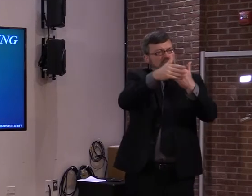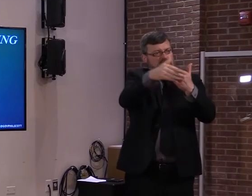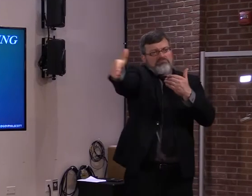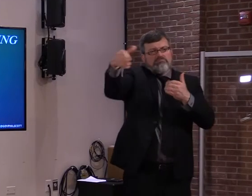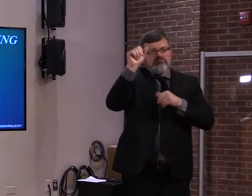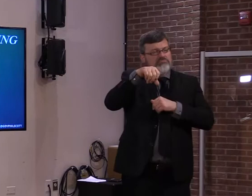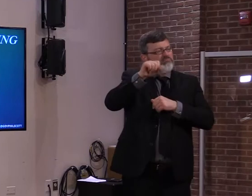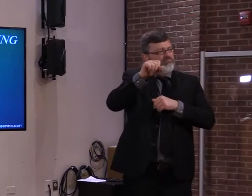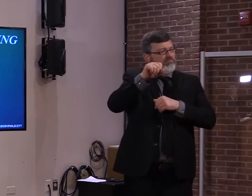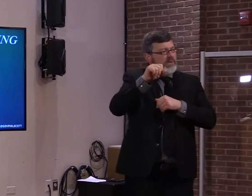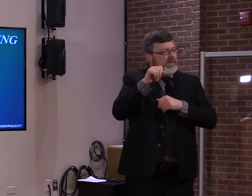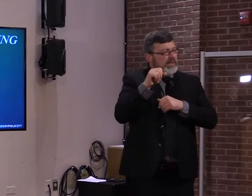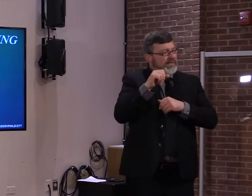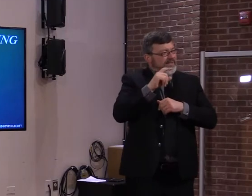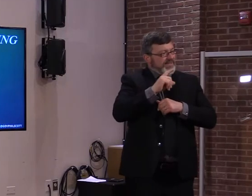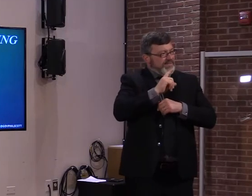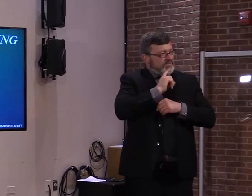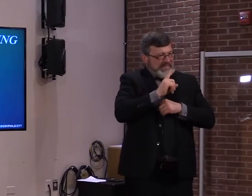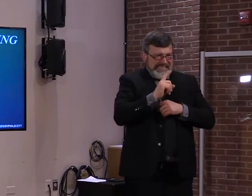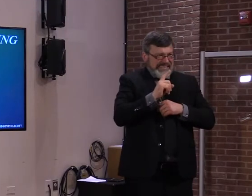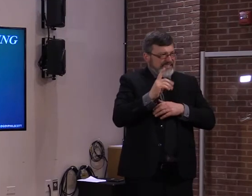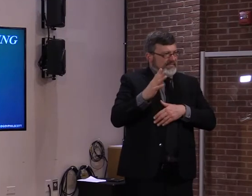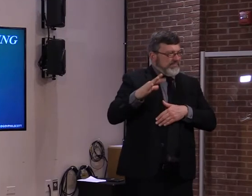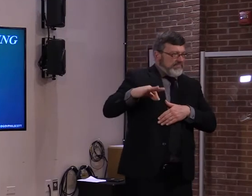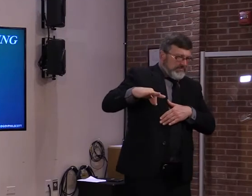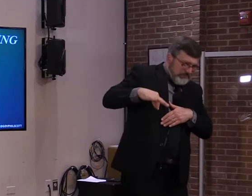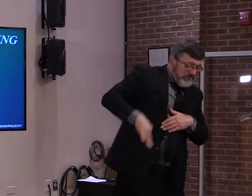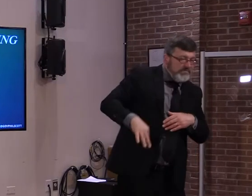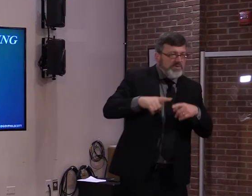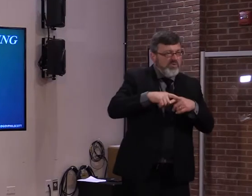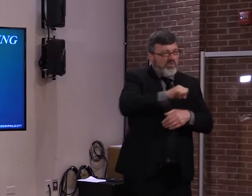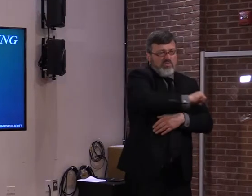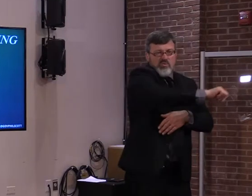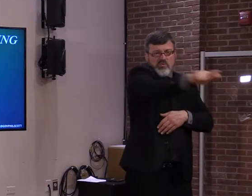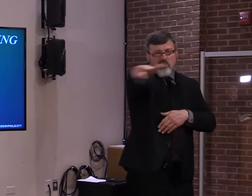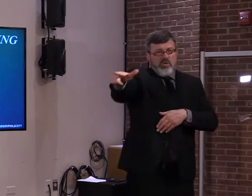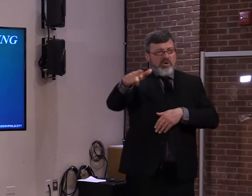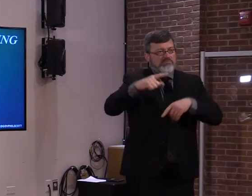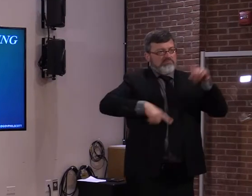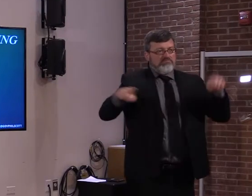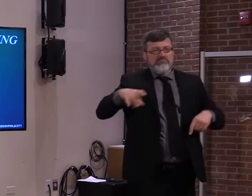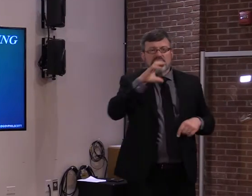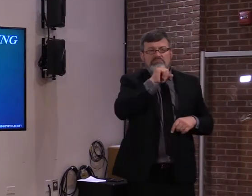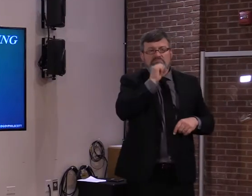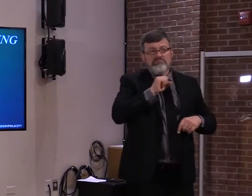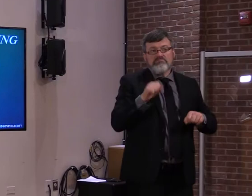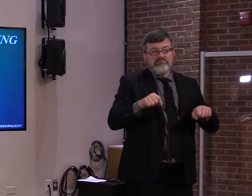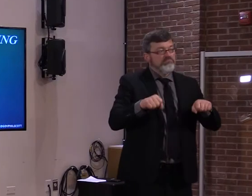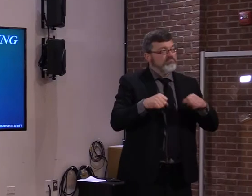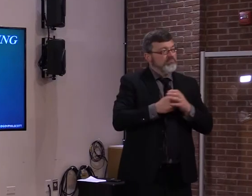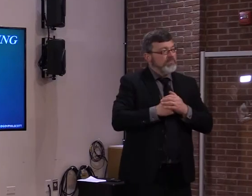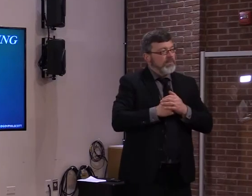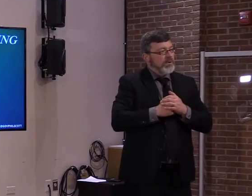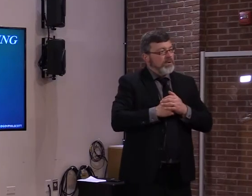real life benefits as we move forward. The auditor had pointed out in his audit, and I think, you know,